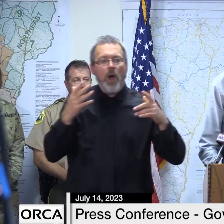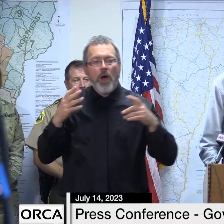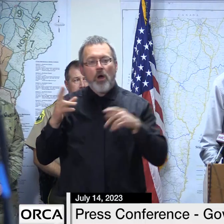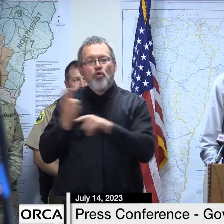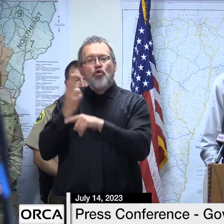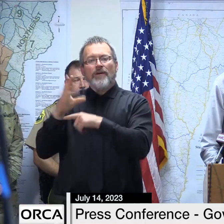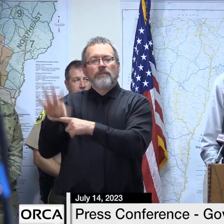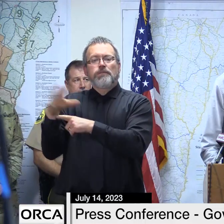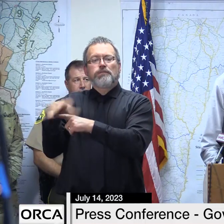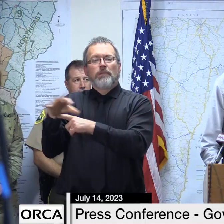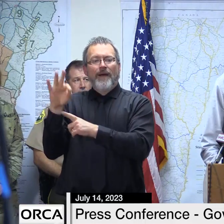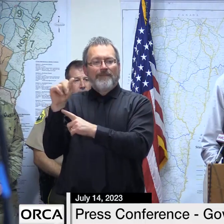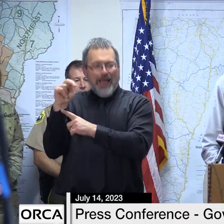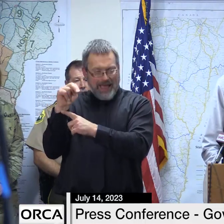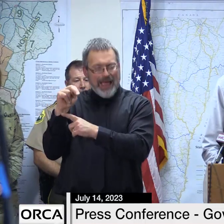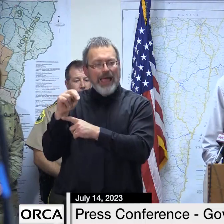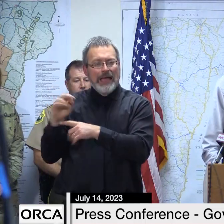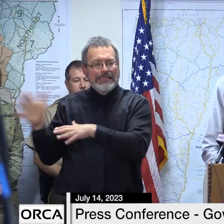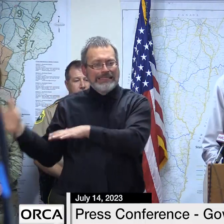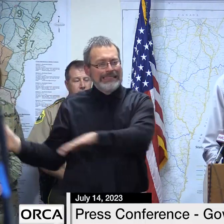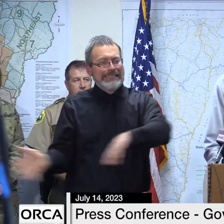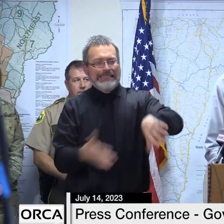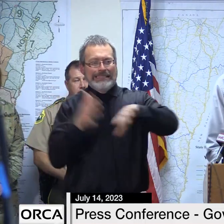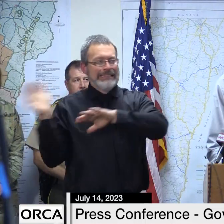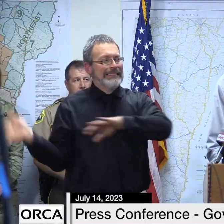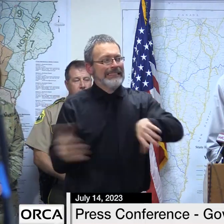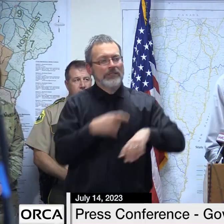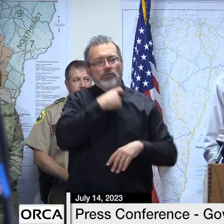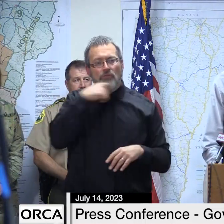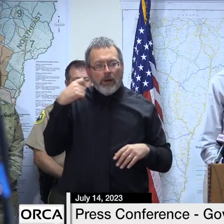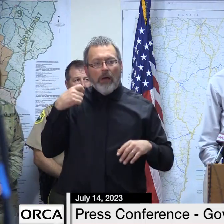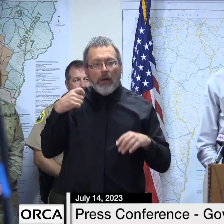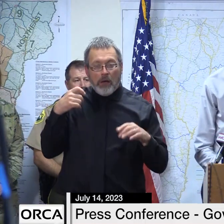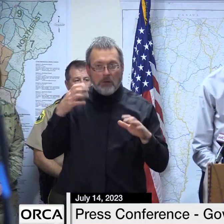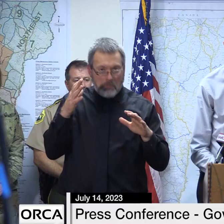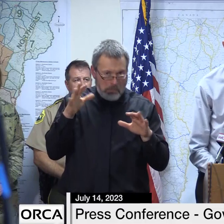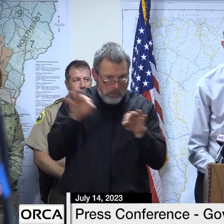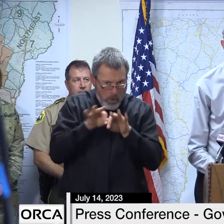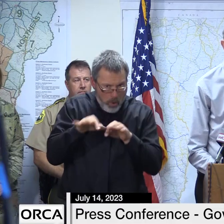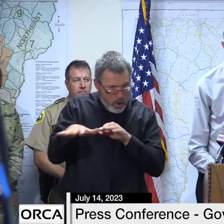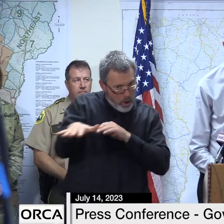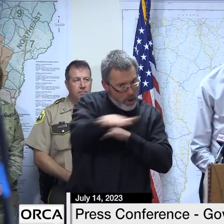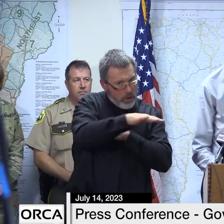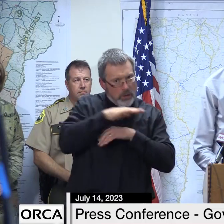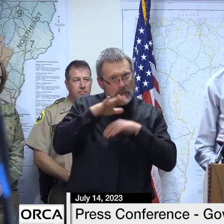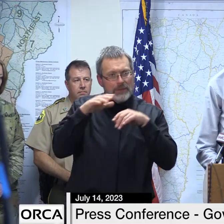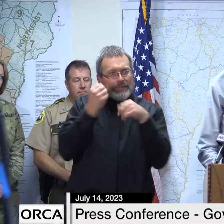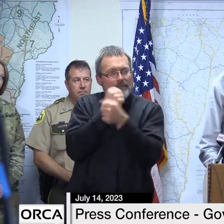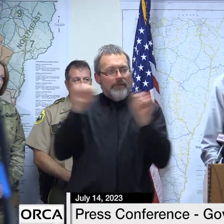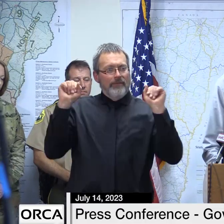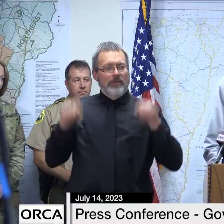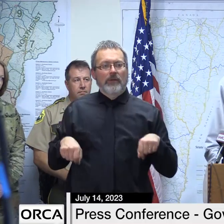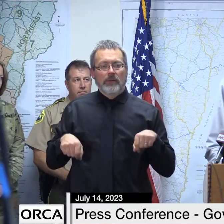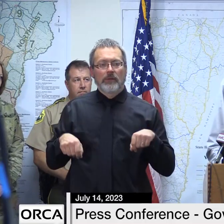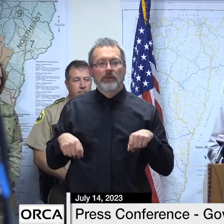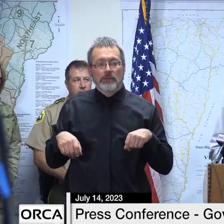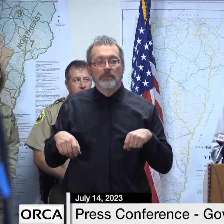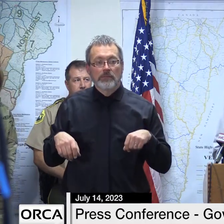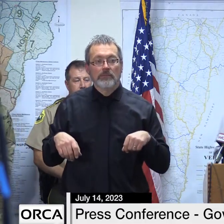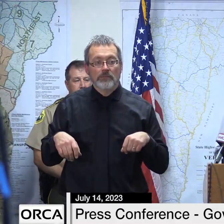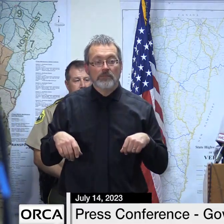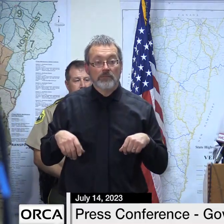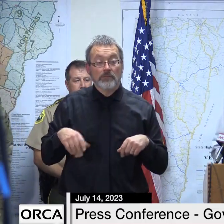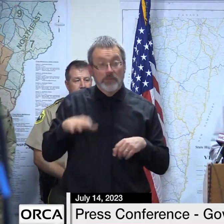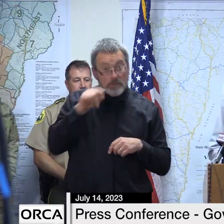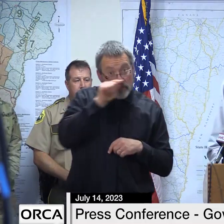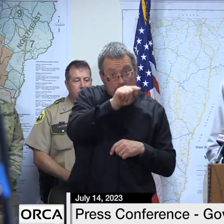safe. Children with breathing problems and people with weakened immune systems should not help